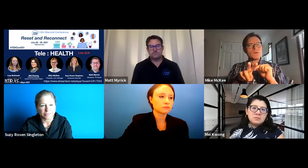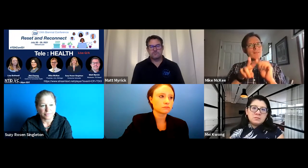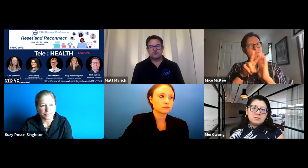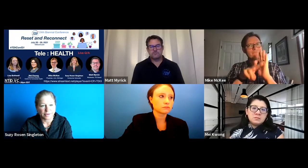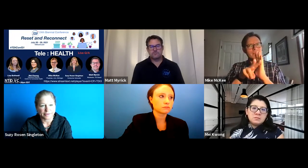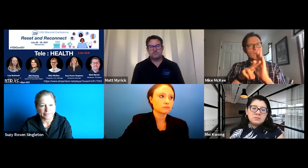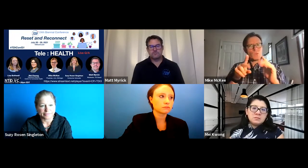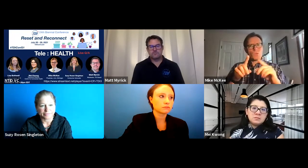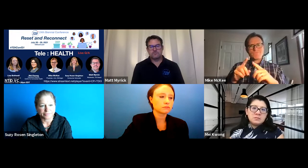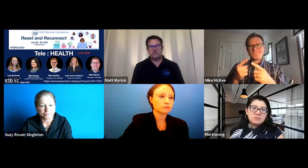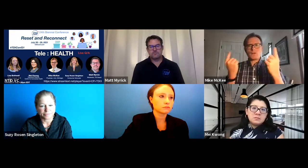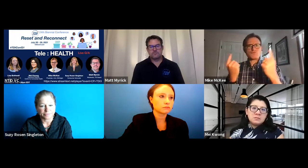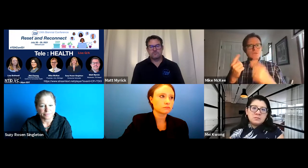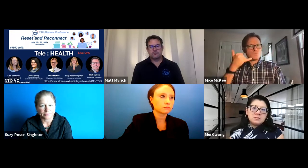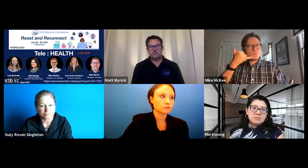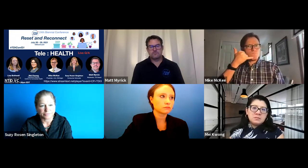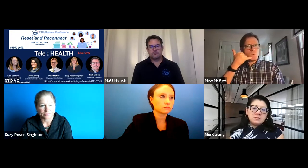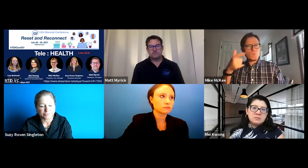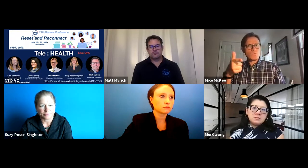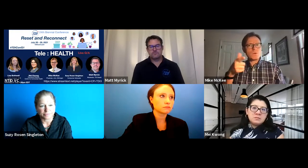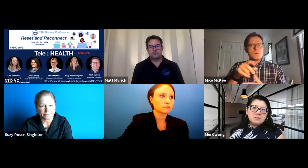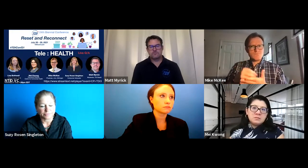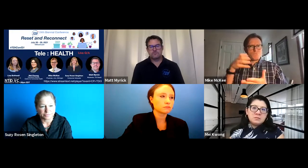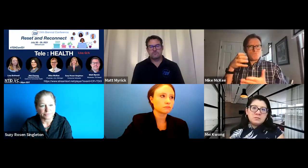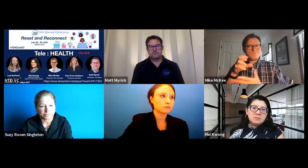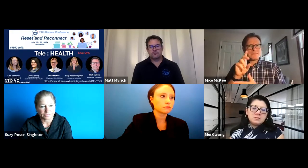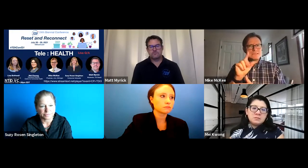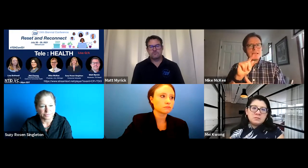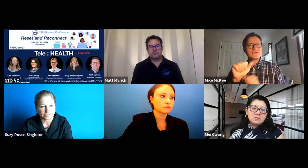certified. There's also,